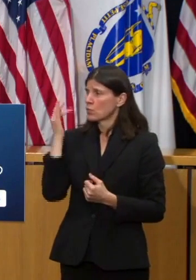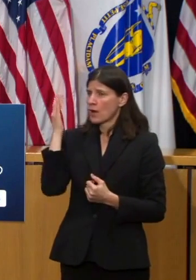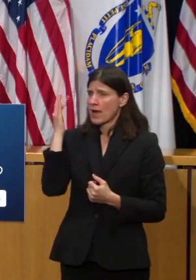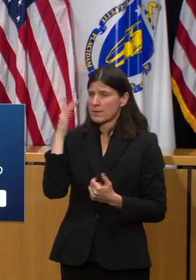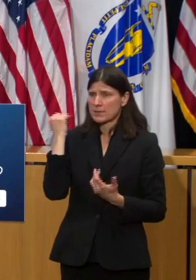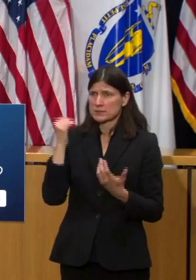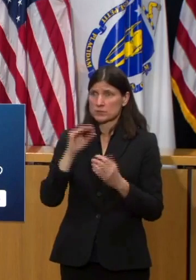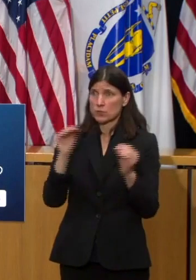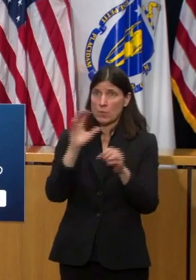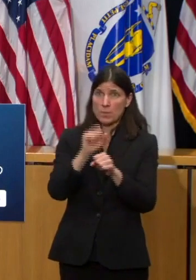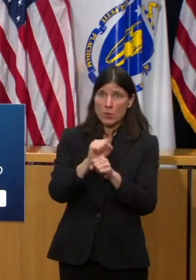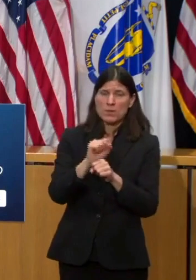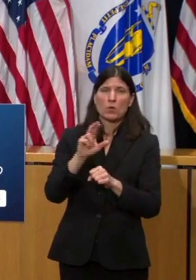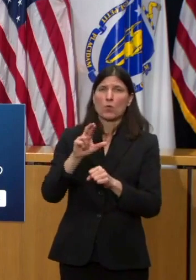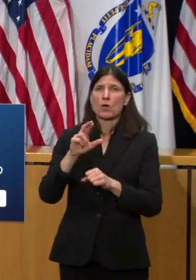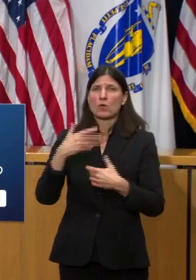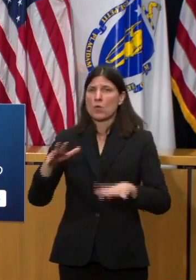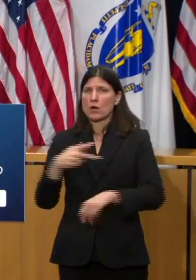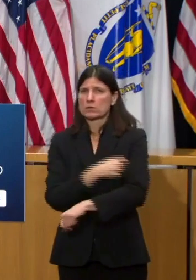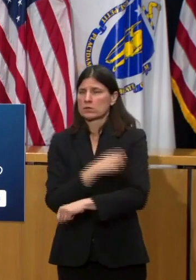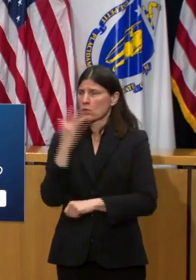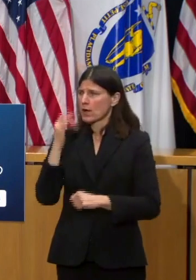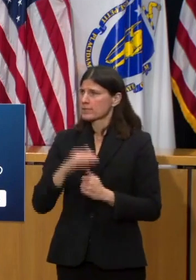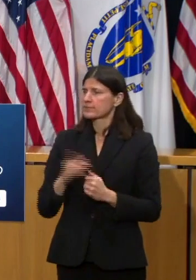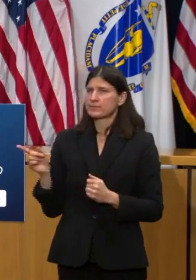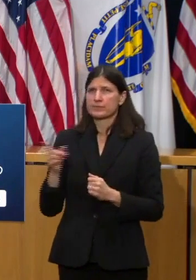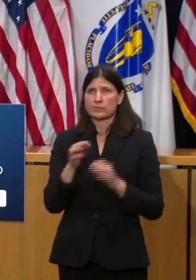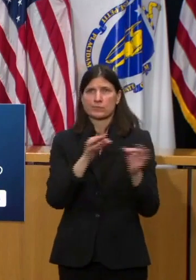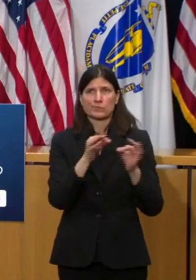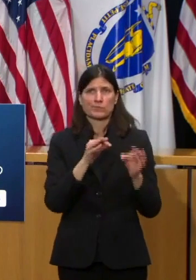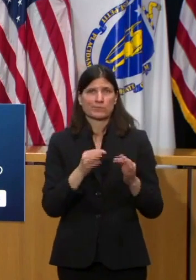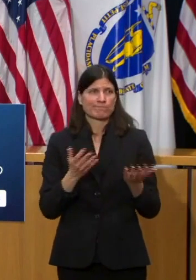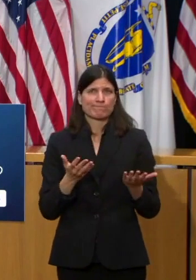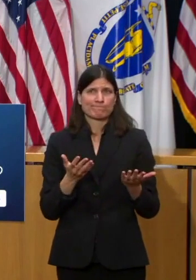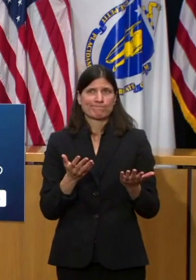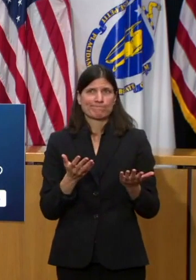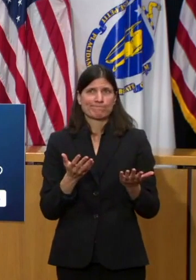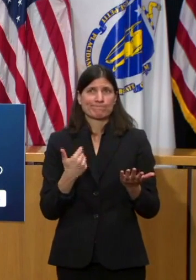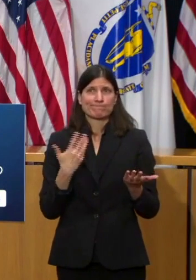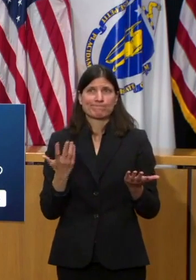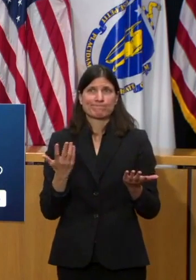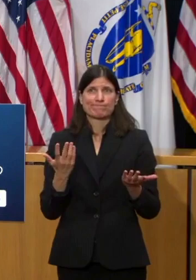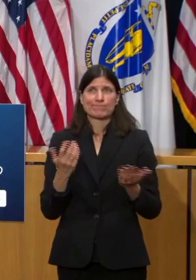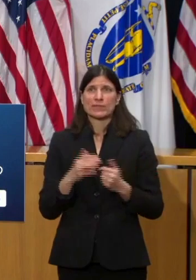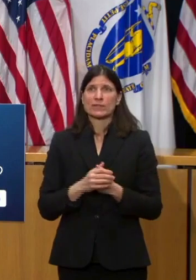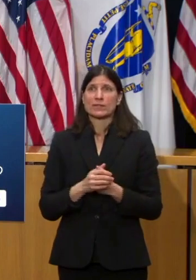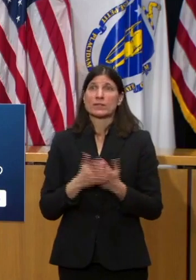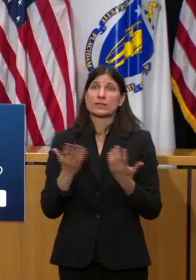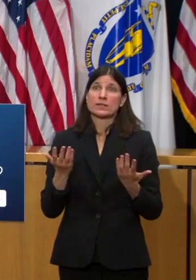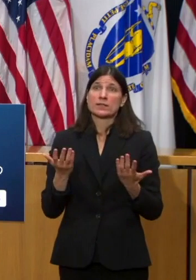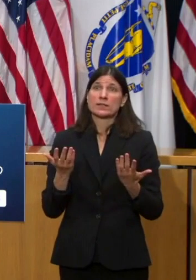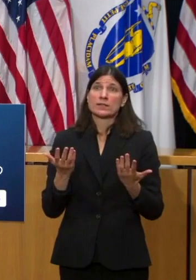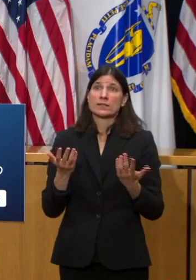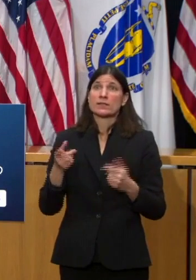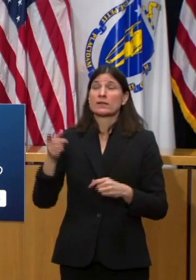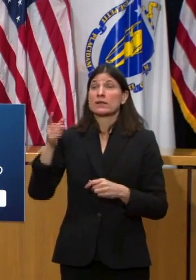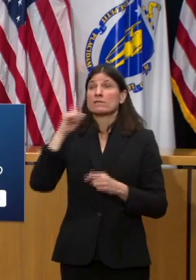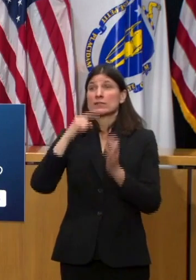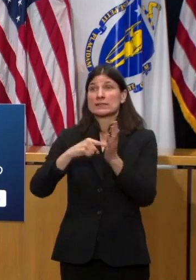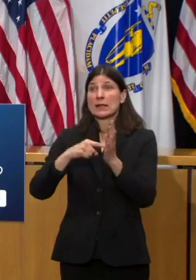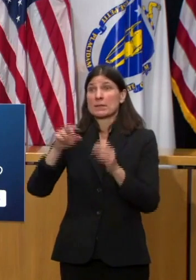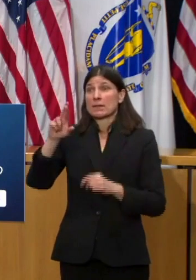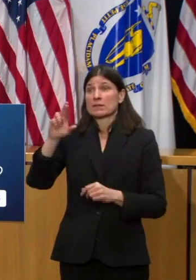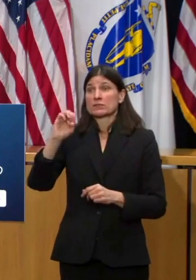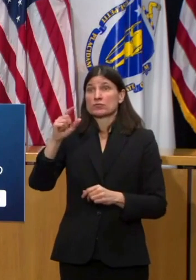there were appointments available at the Reggie Lewis Center over the weekend, right? And we worked hard with a lot of our colleagues in Boston